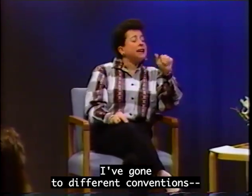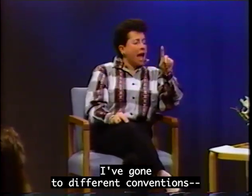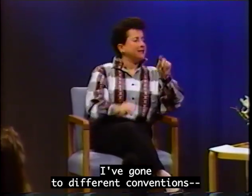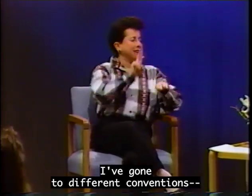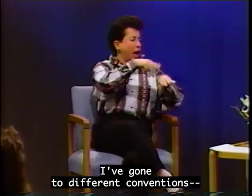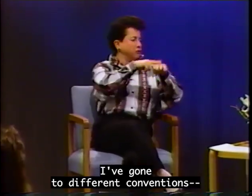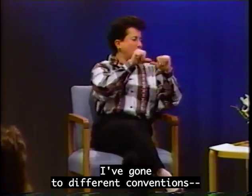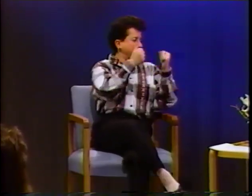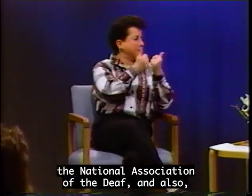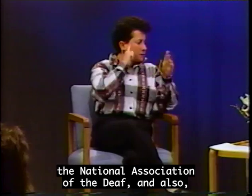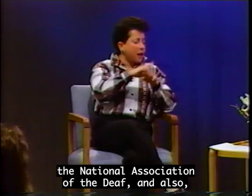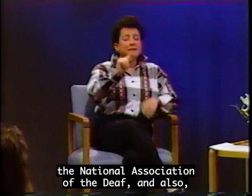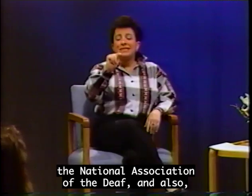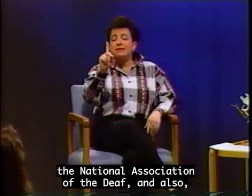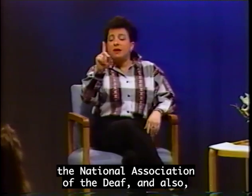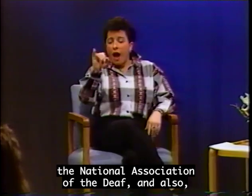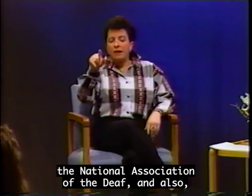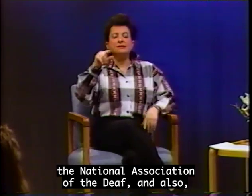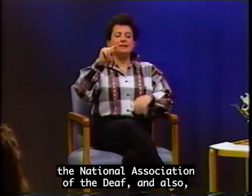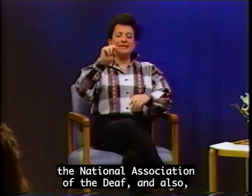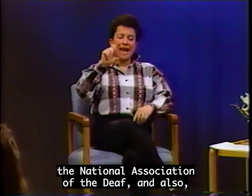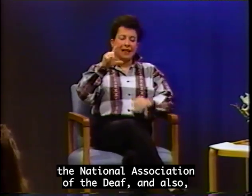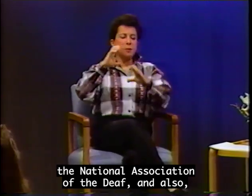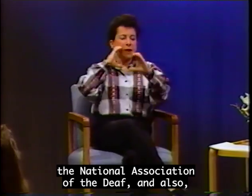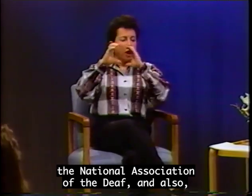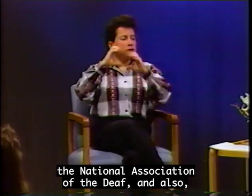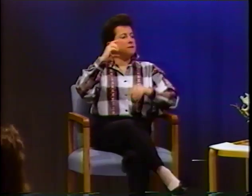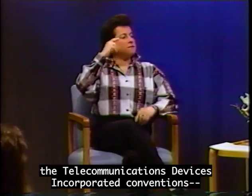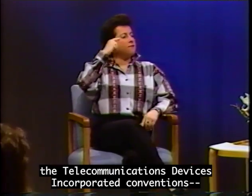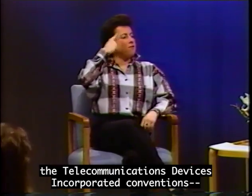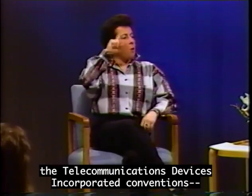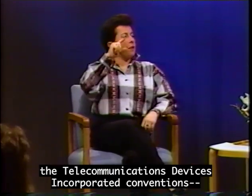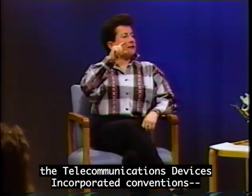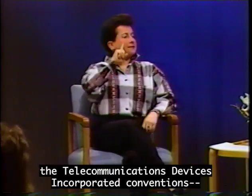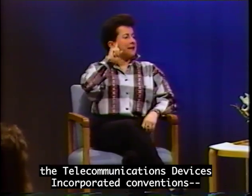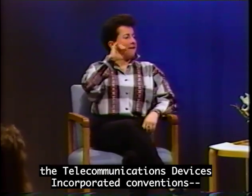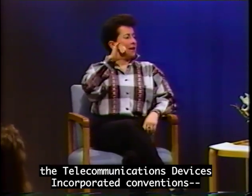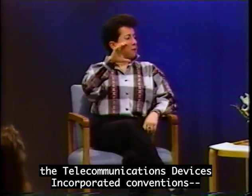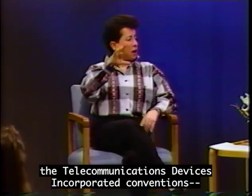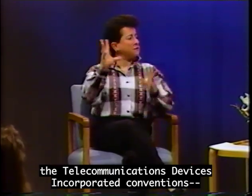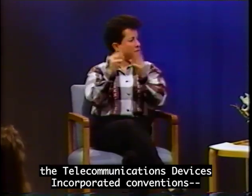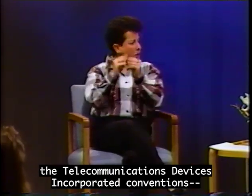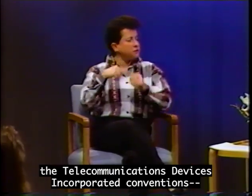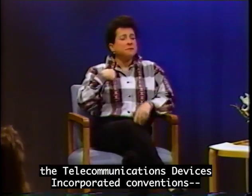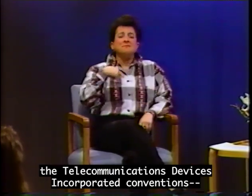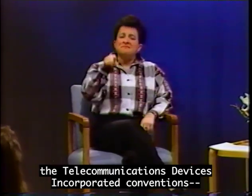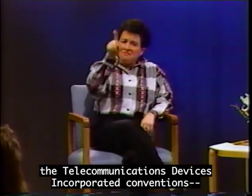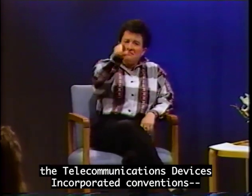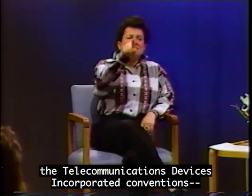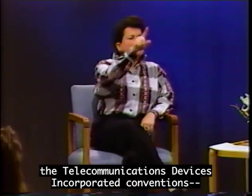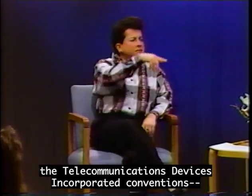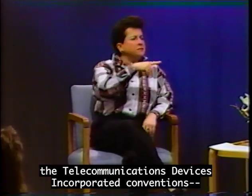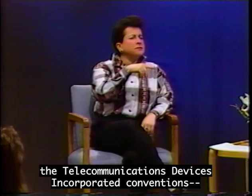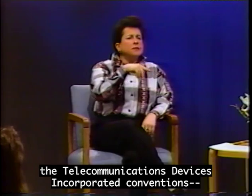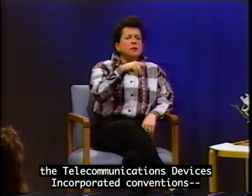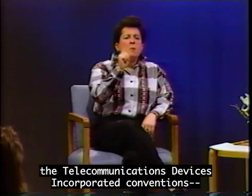conventions, the National Association of the Deaf and also the Telecommunications Devices Incorporated